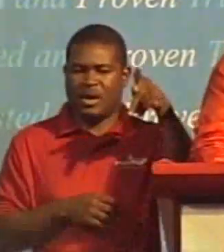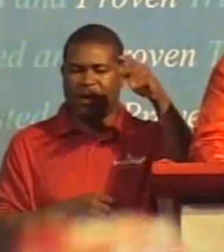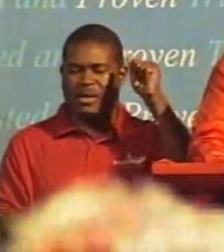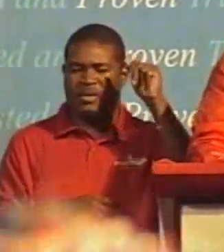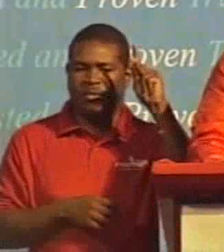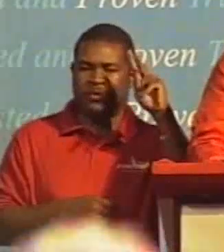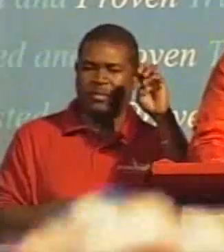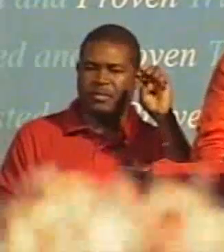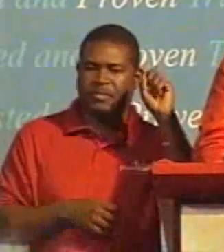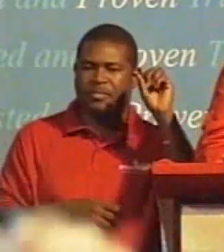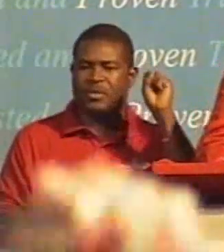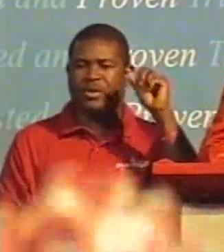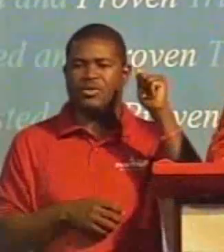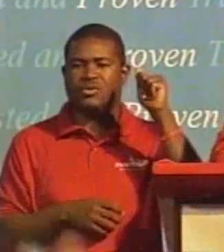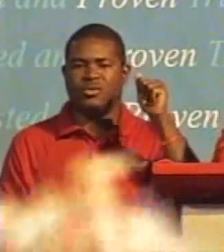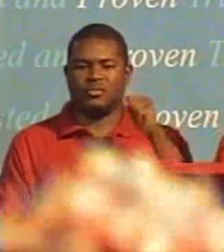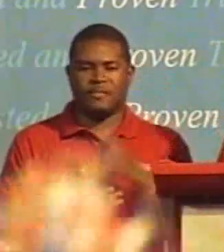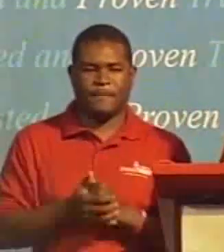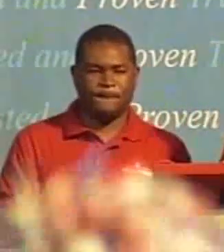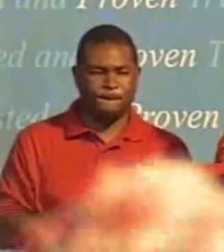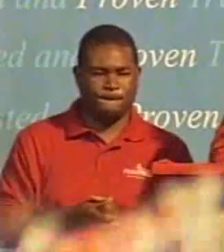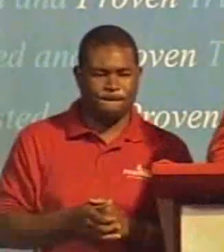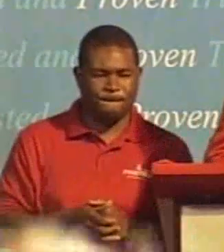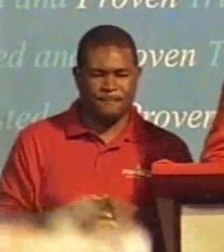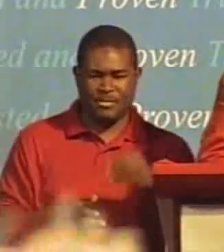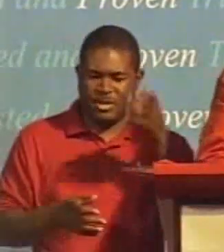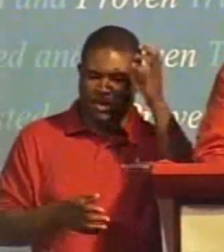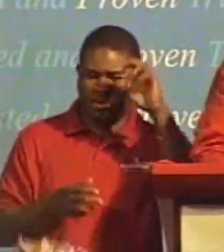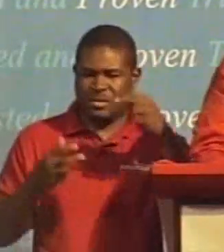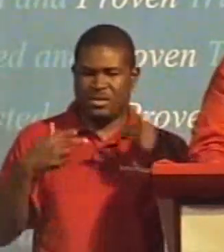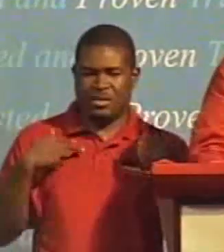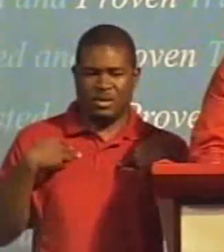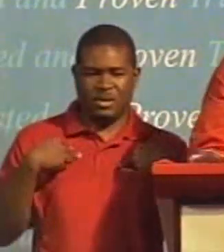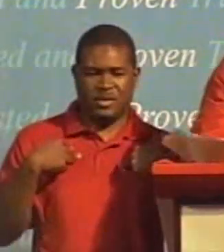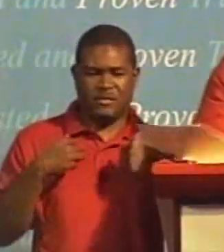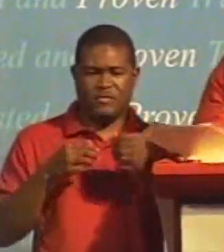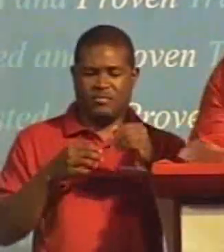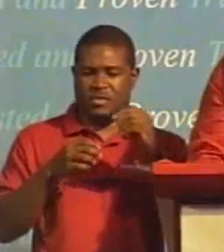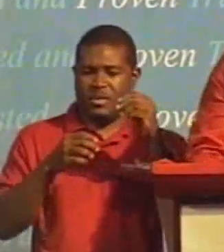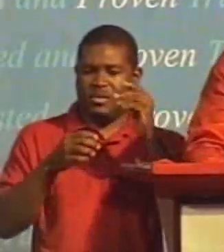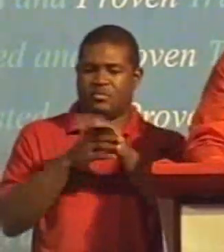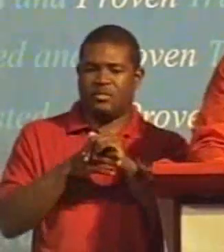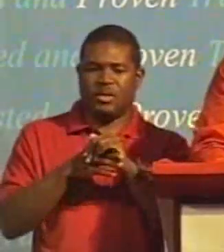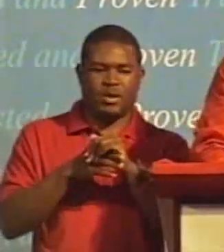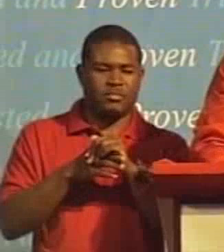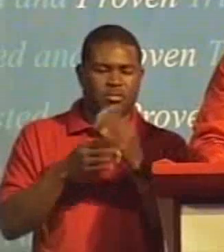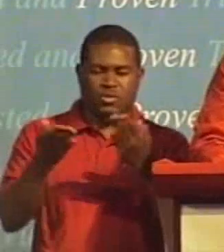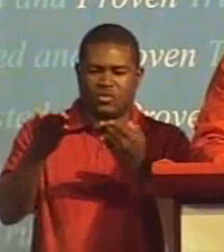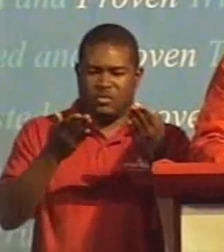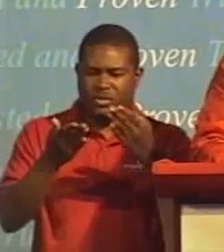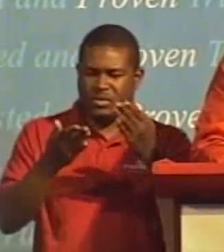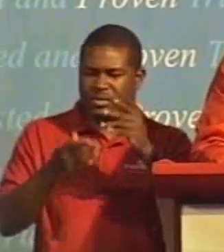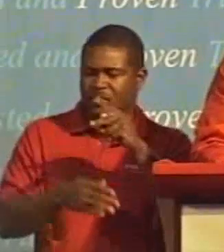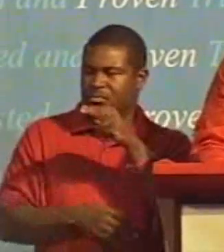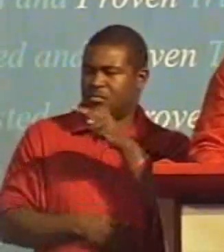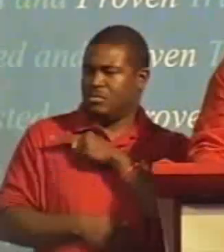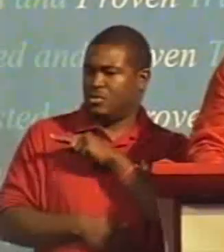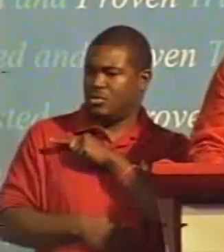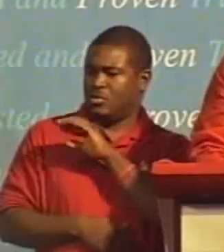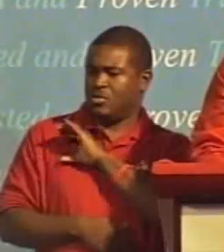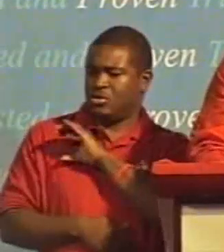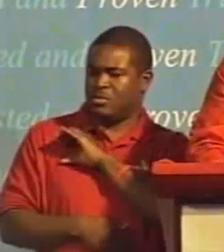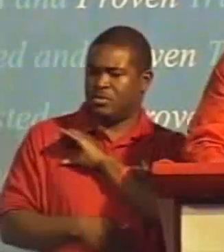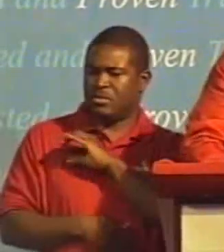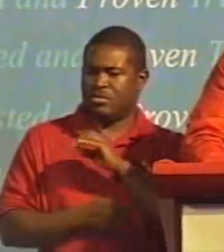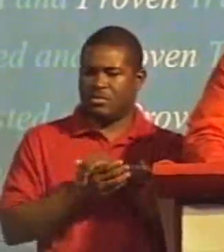in West Grand Bahama. He has a legacy of public service. I promise you, Chippy will make you a good MP and will be an